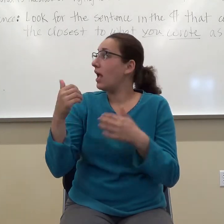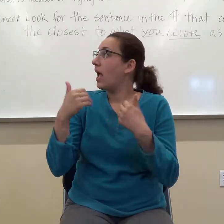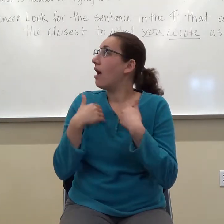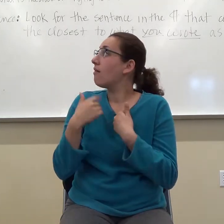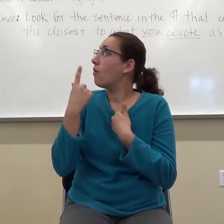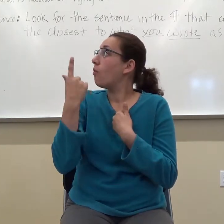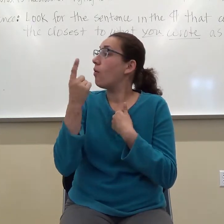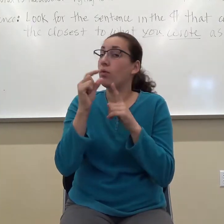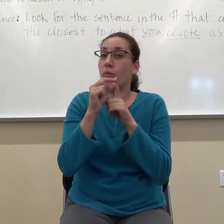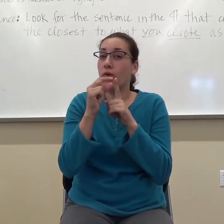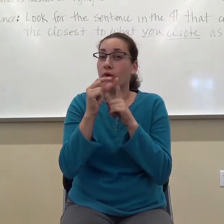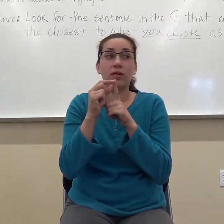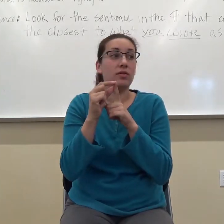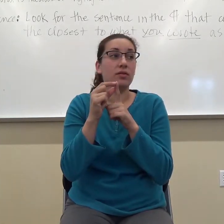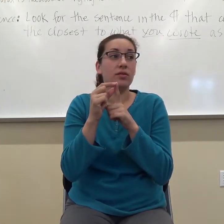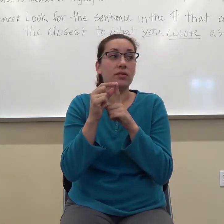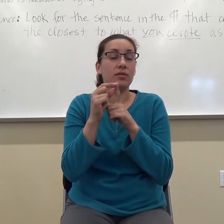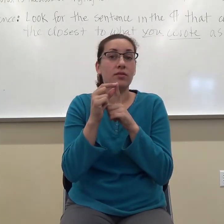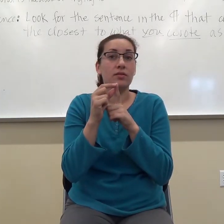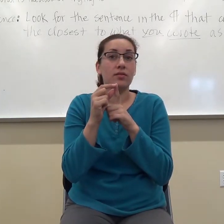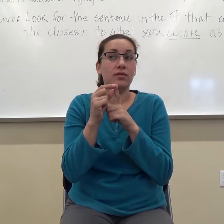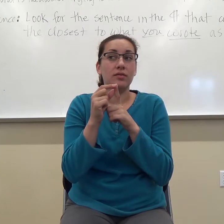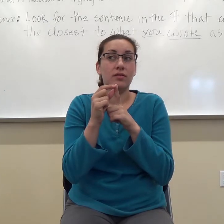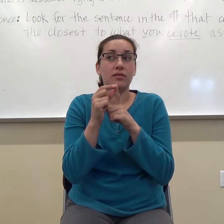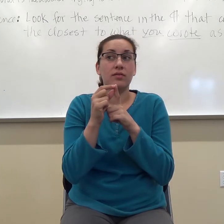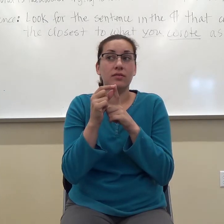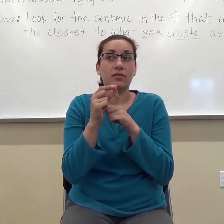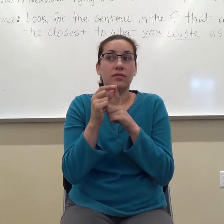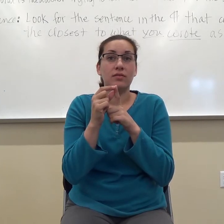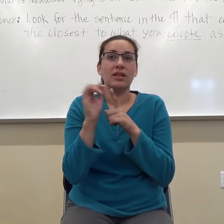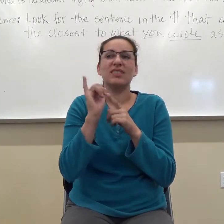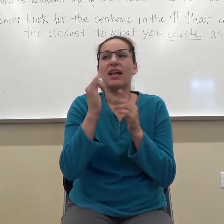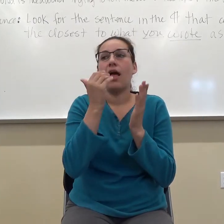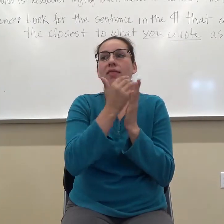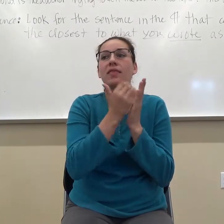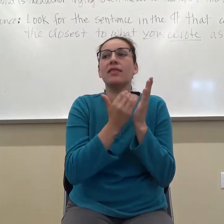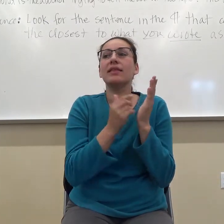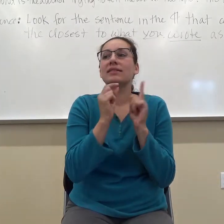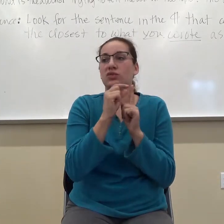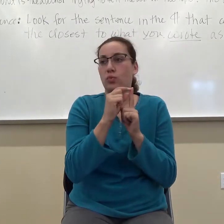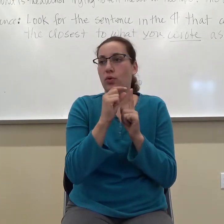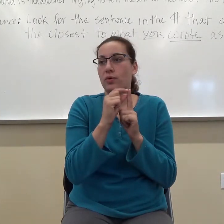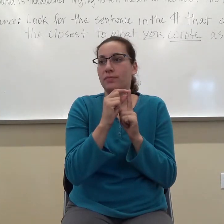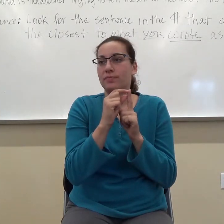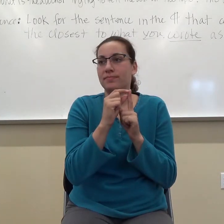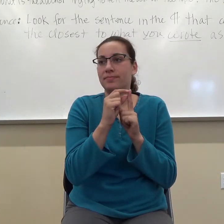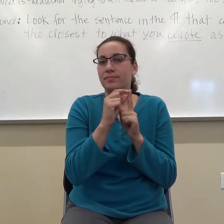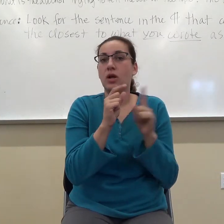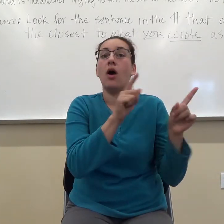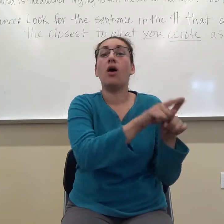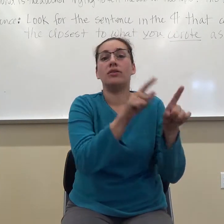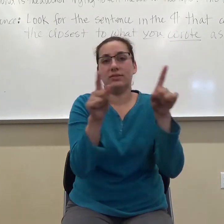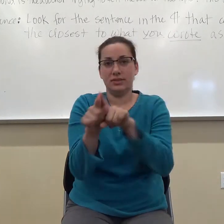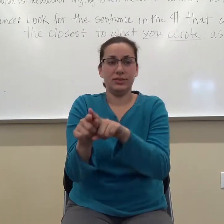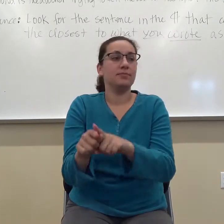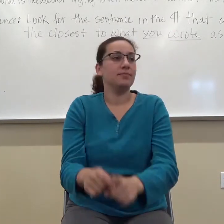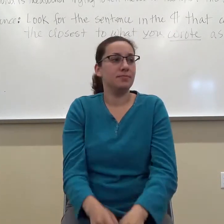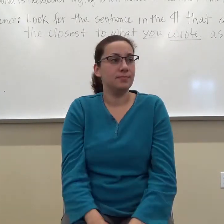one little list item, one little word, and this is it. Here's the thing about